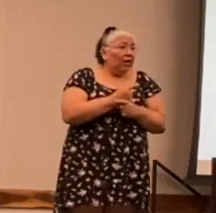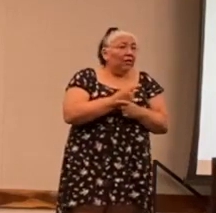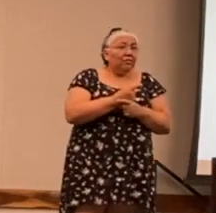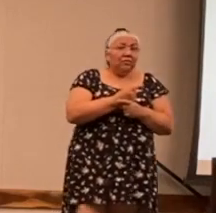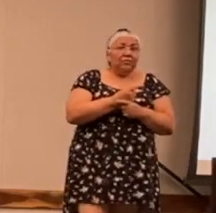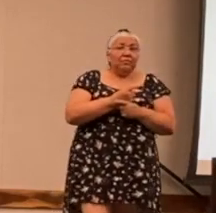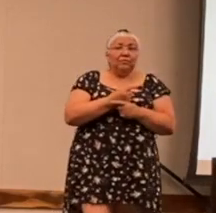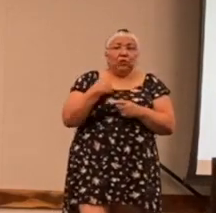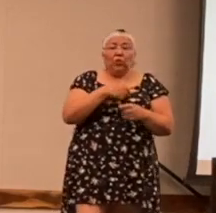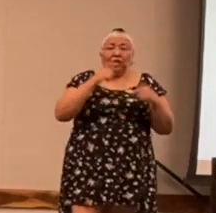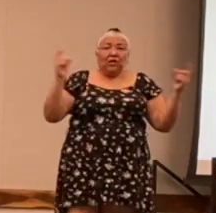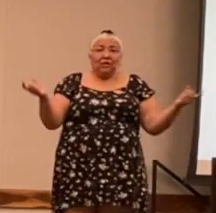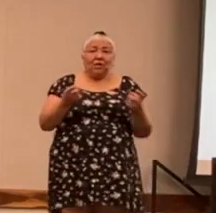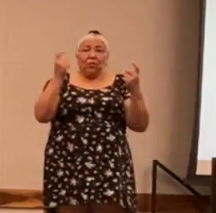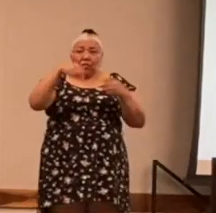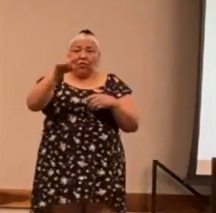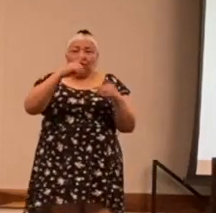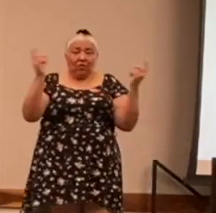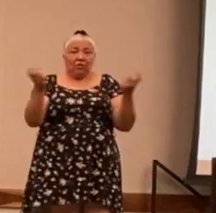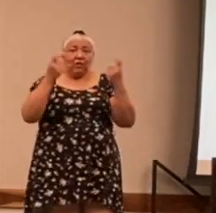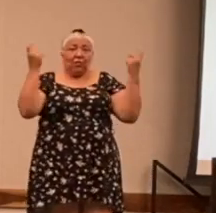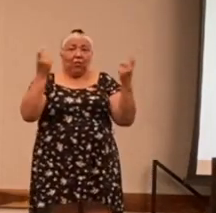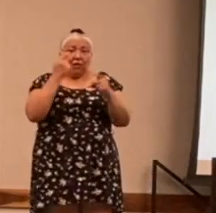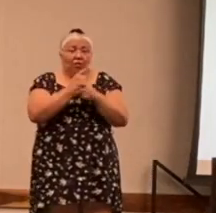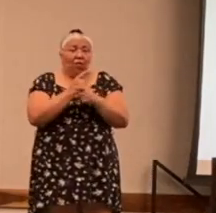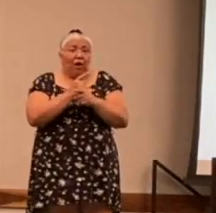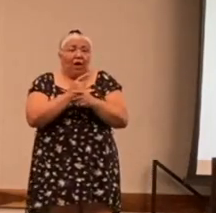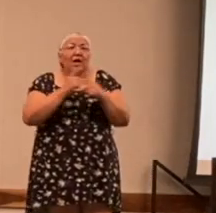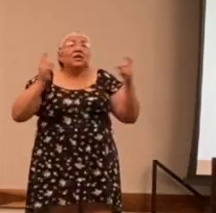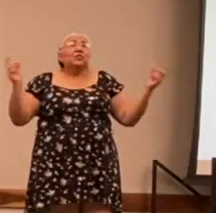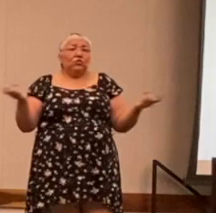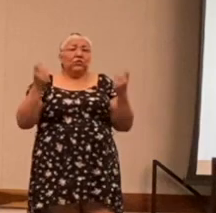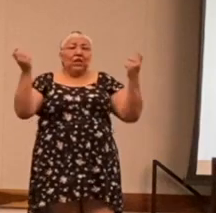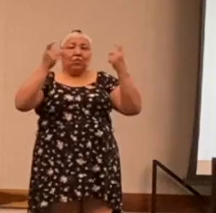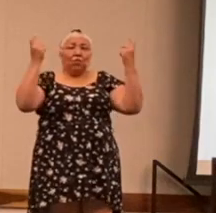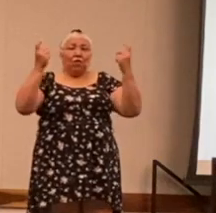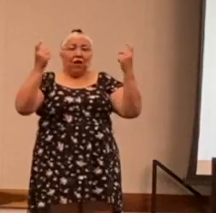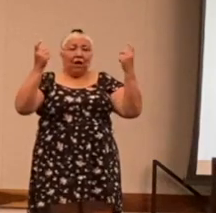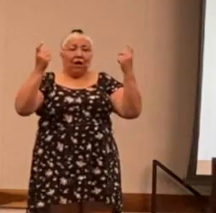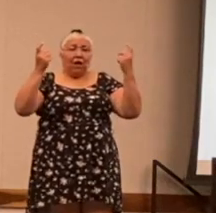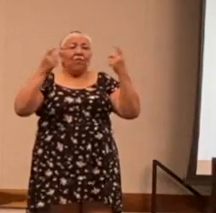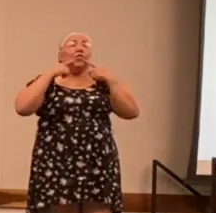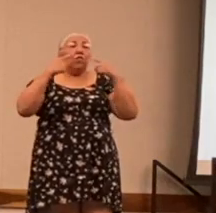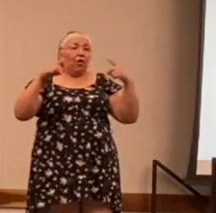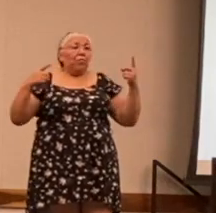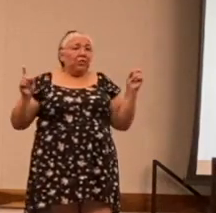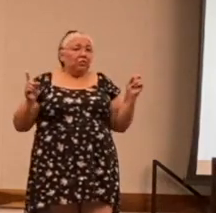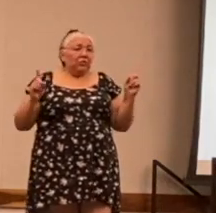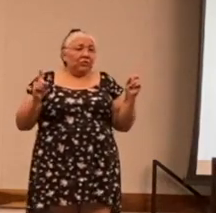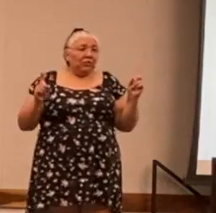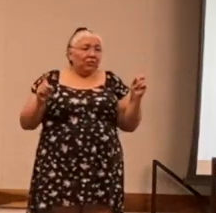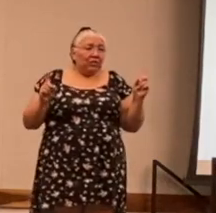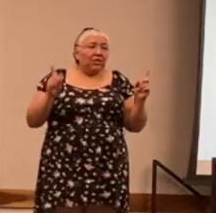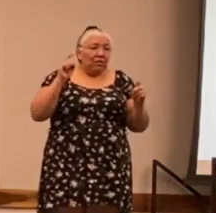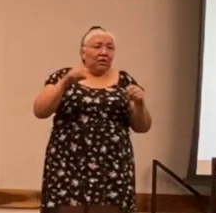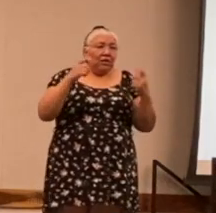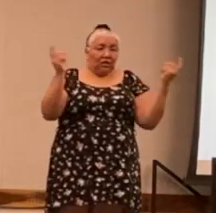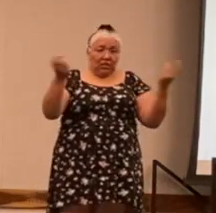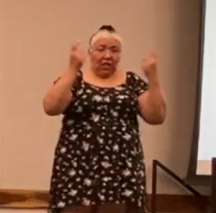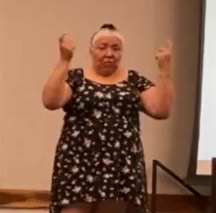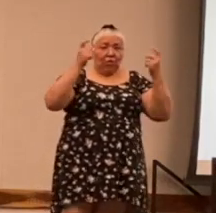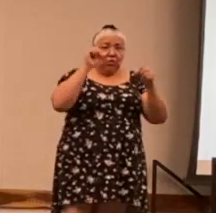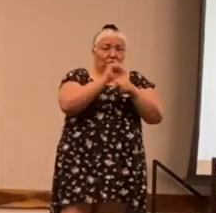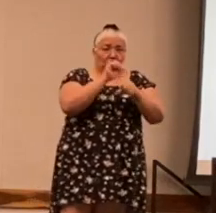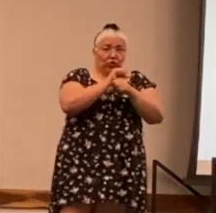church. Yeah. Don't we need to celebrate with those who are celebrating, right? We need to celebrate their accomplishments. Mm-hmm. We need to celebrate their